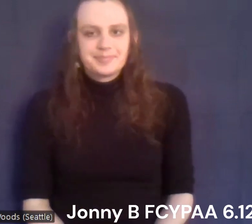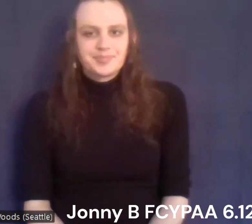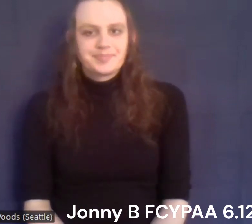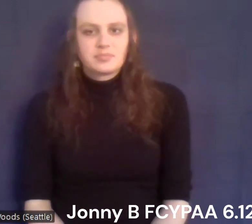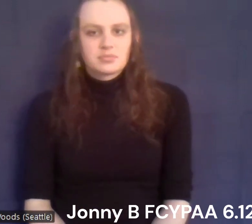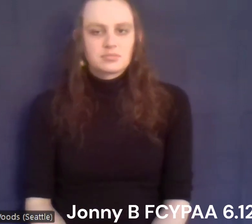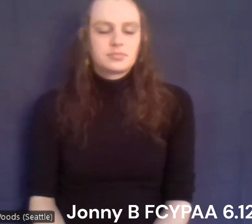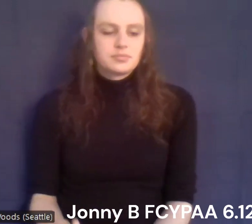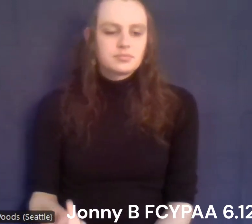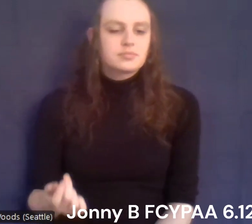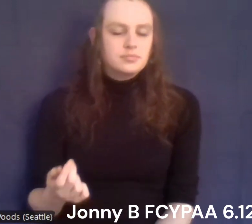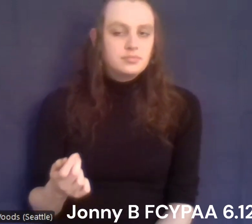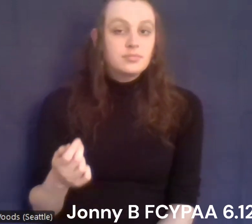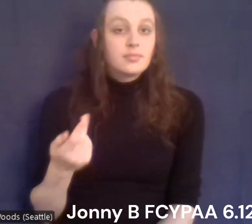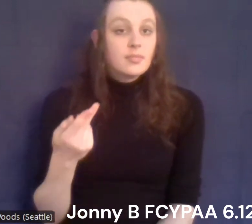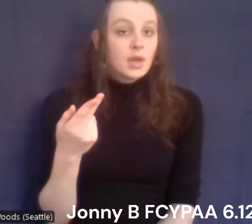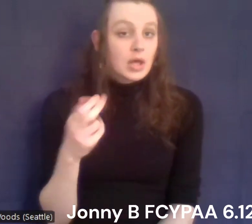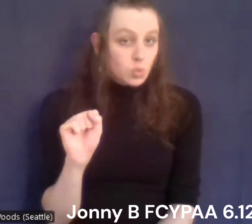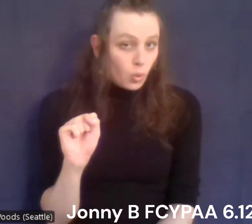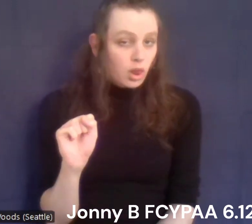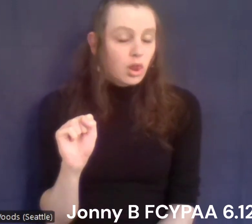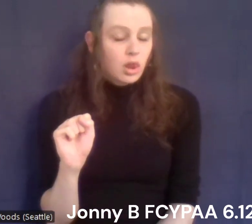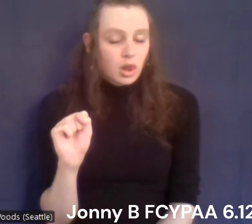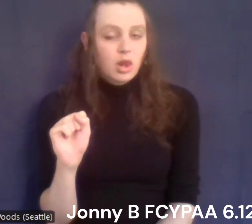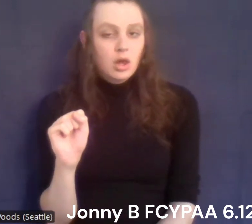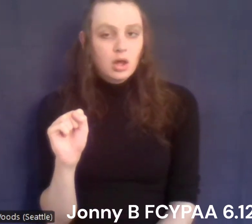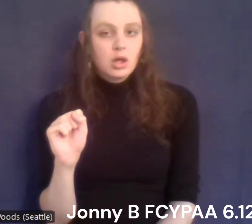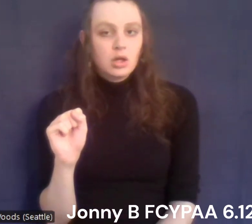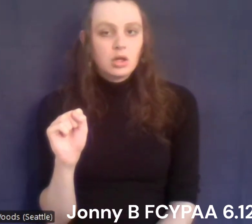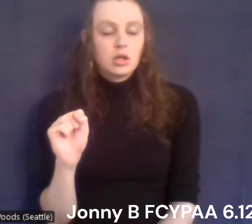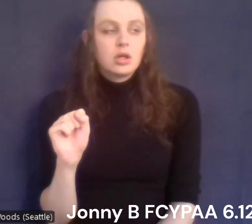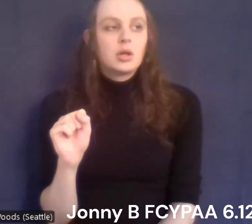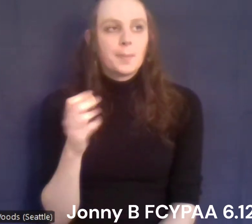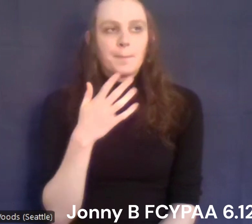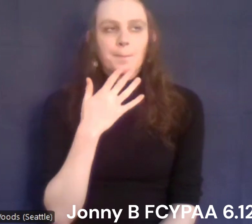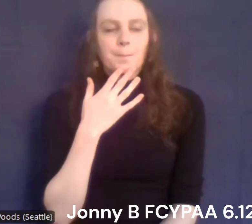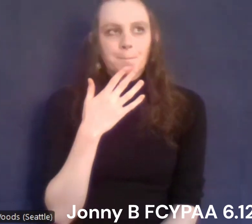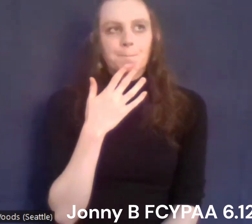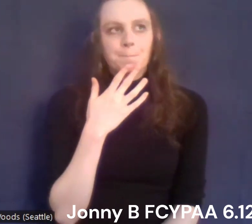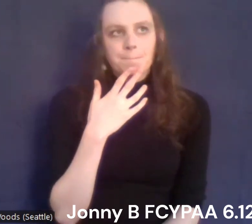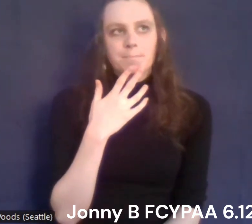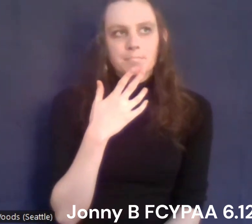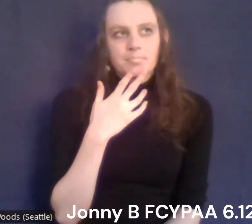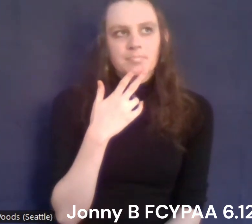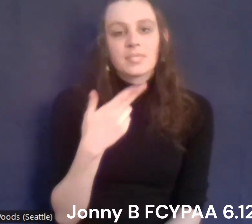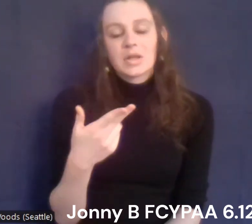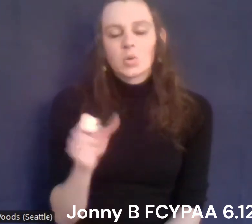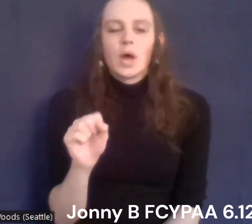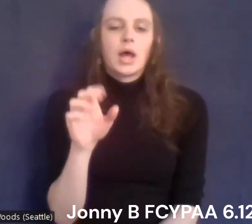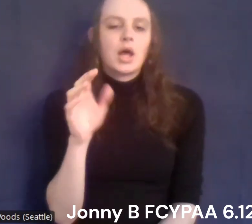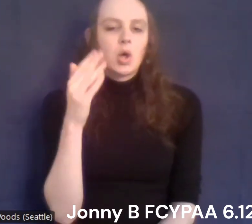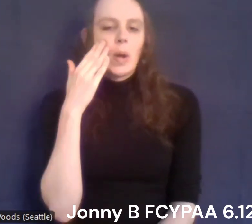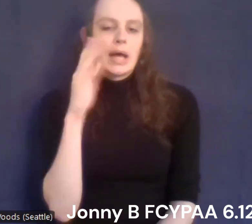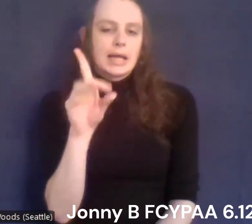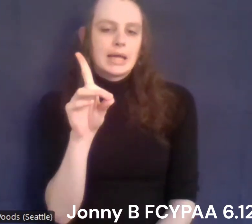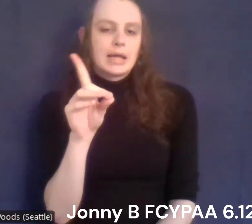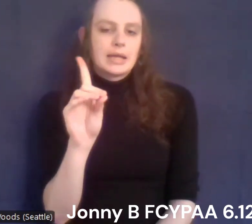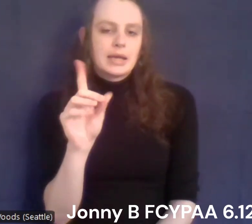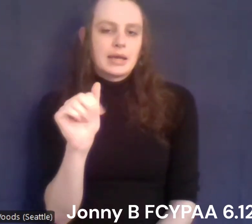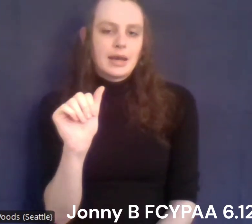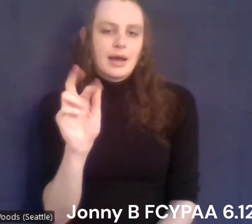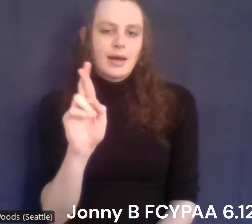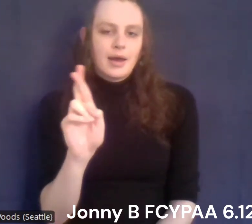into high school, and then I end up going to school, going into high school, and that DARE program kid went out the